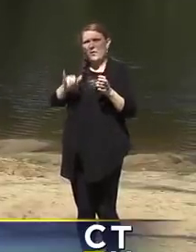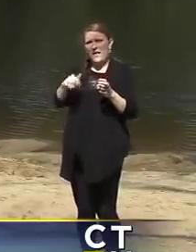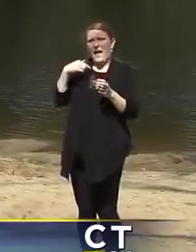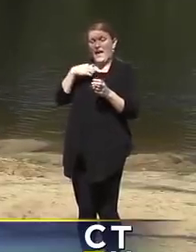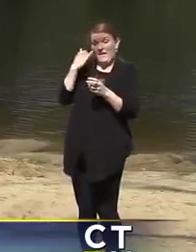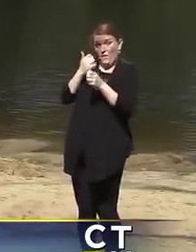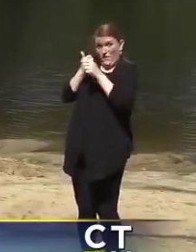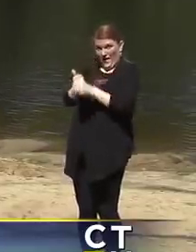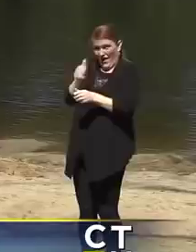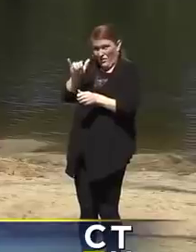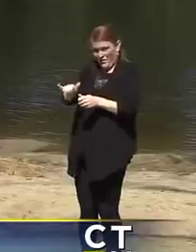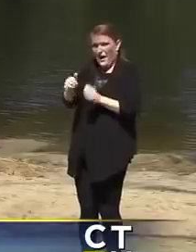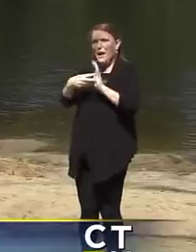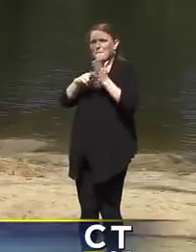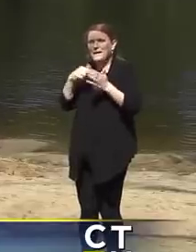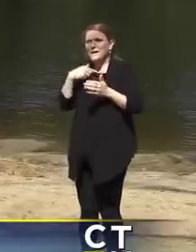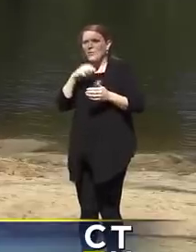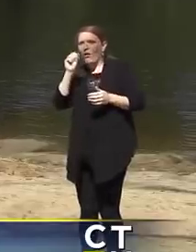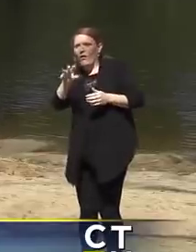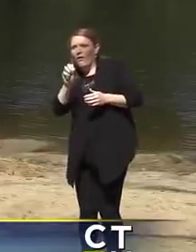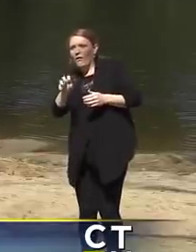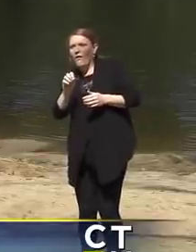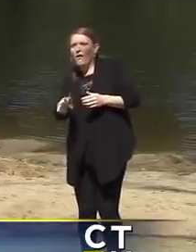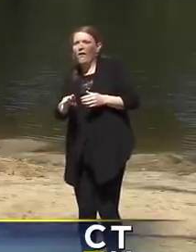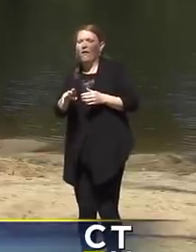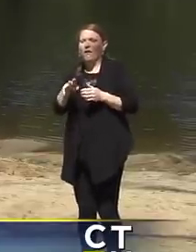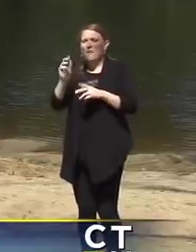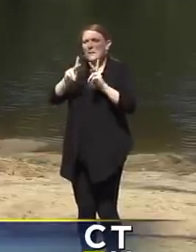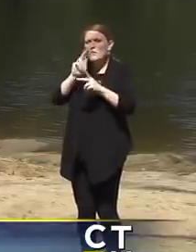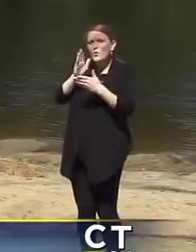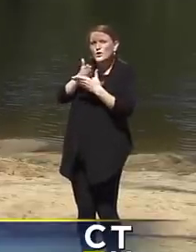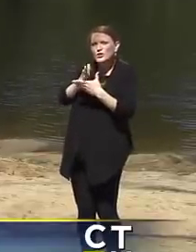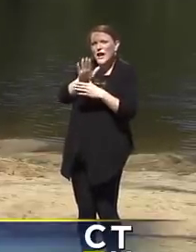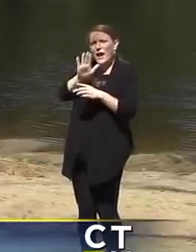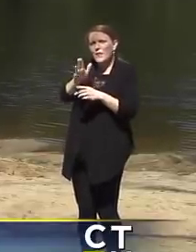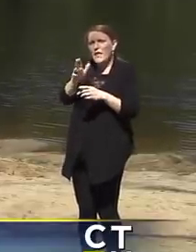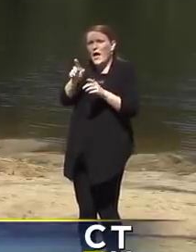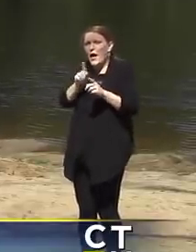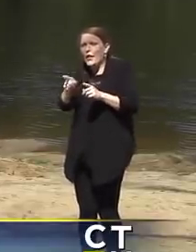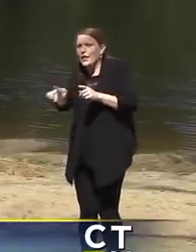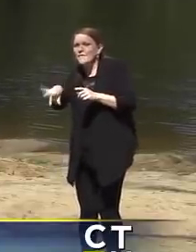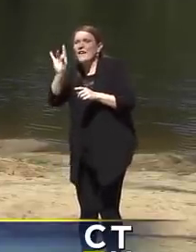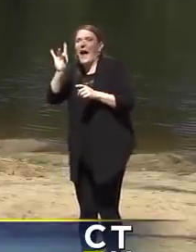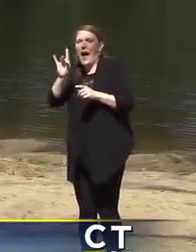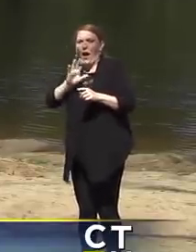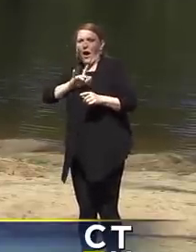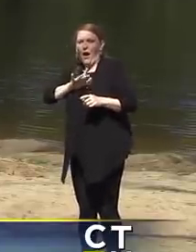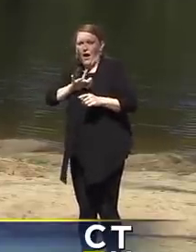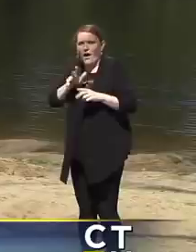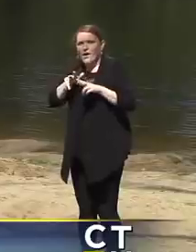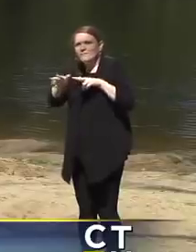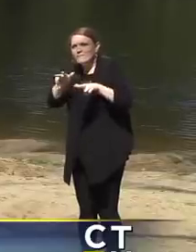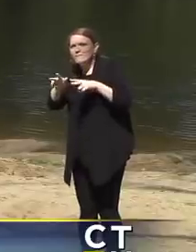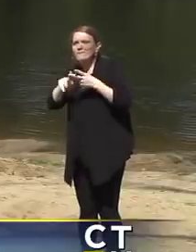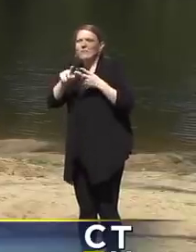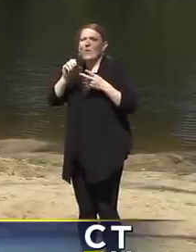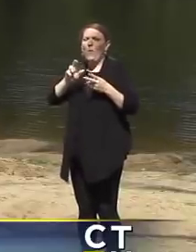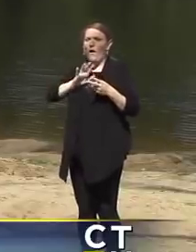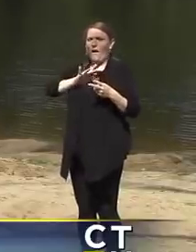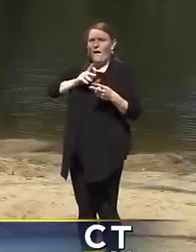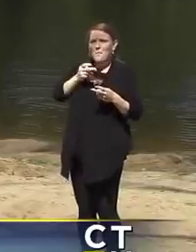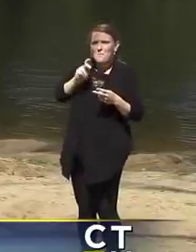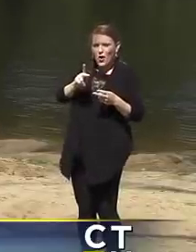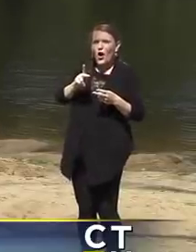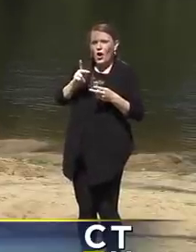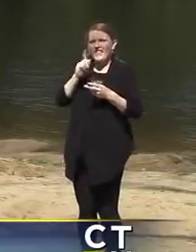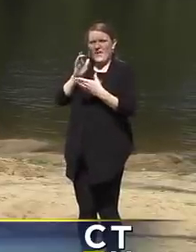popular locations and hiking trails that they love. It's a great way to explore parts of the state that you may not be familiar with. Number